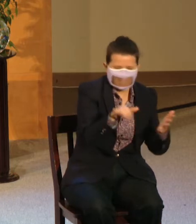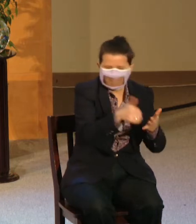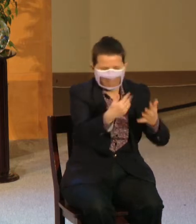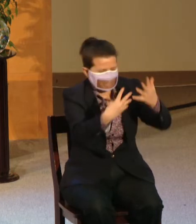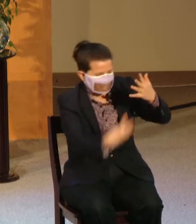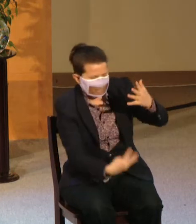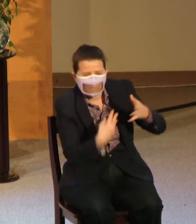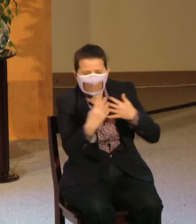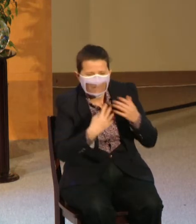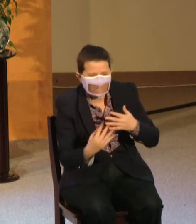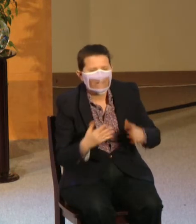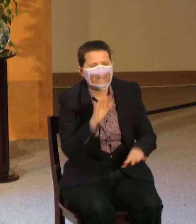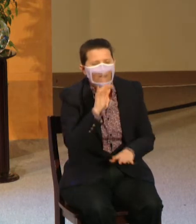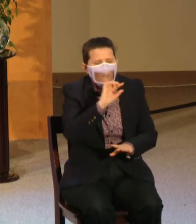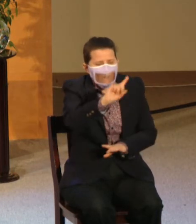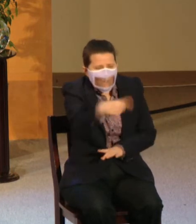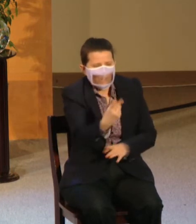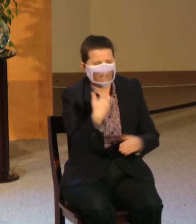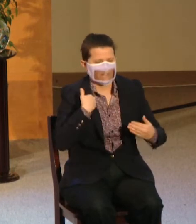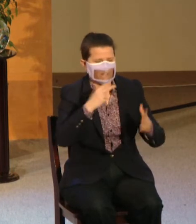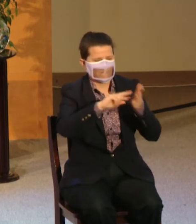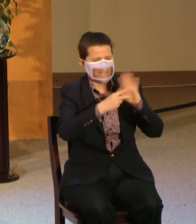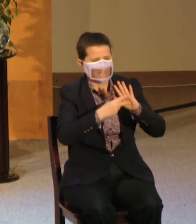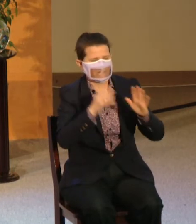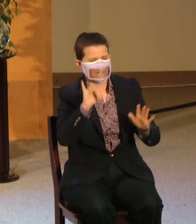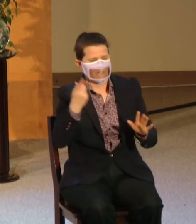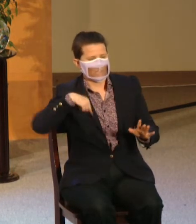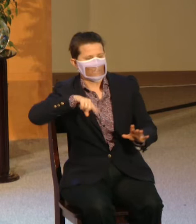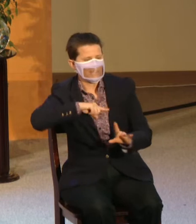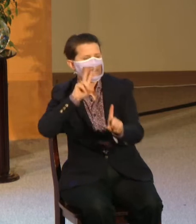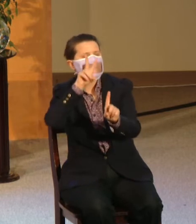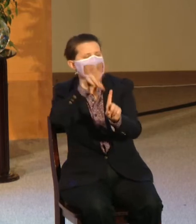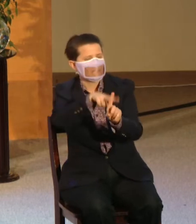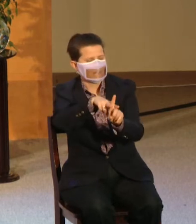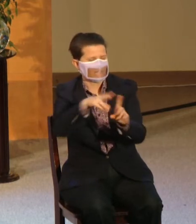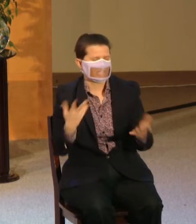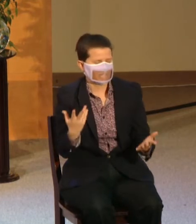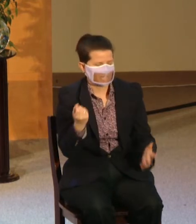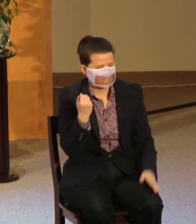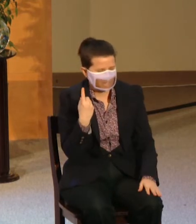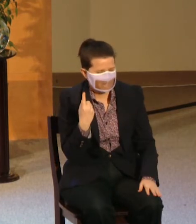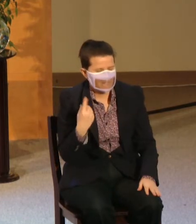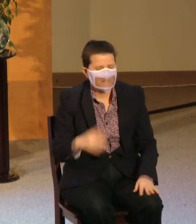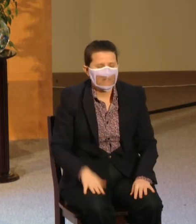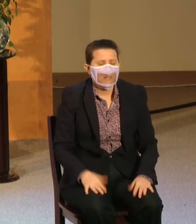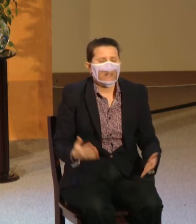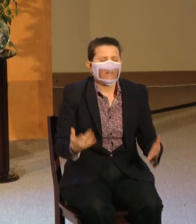the very first lesson in A Course in Miracle, is nothing in this room means